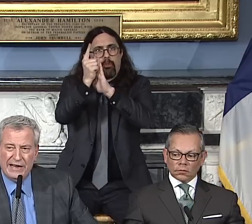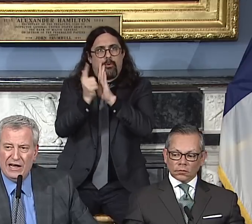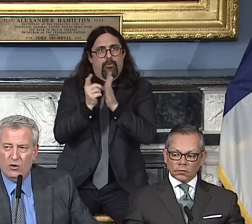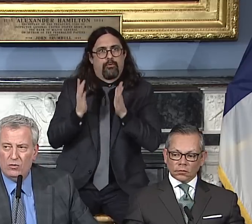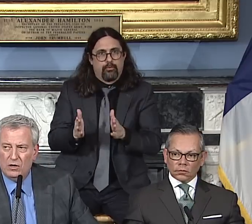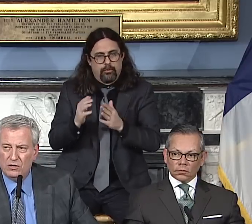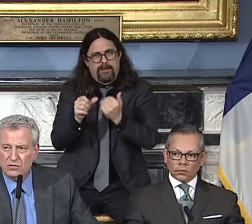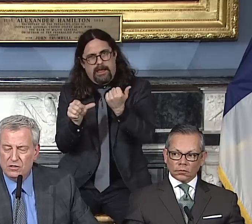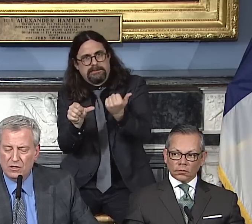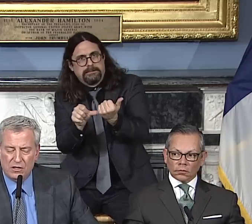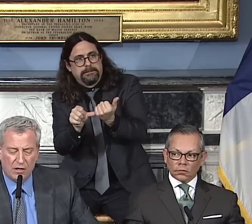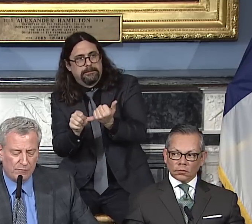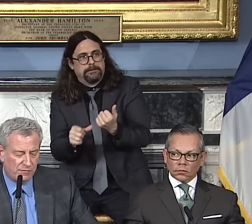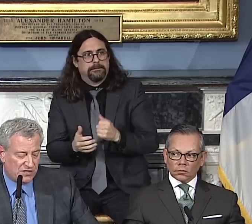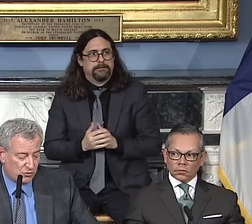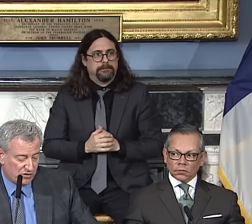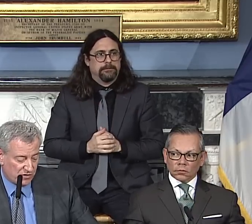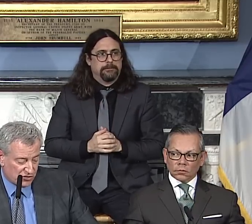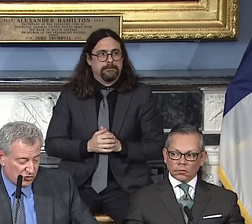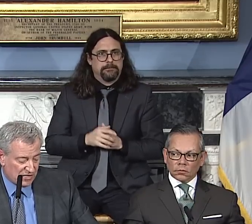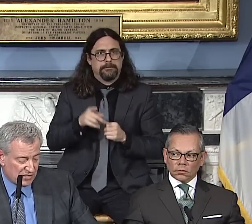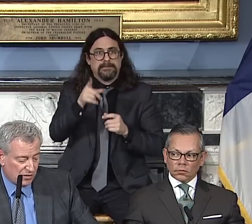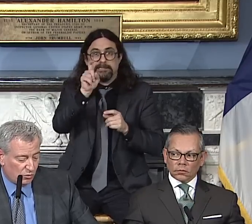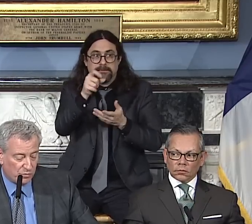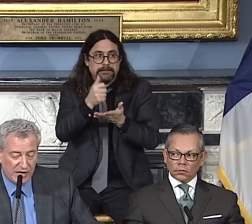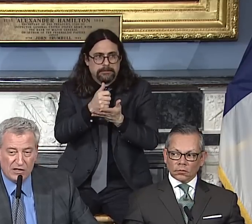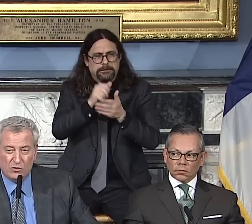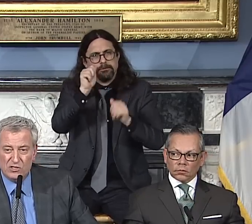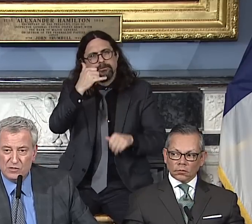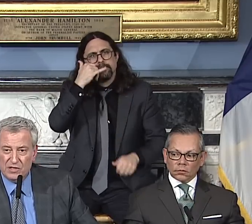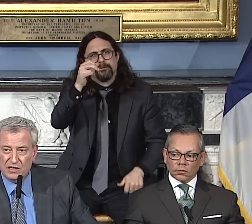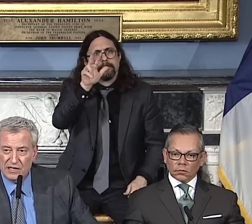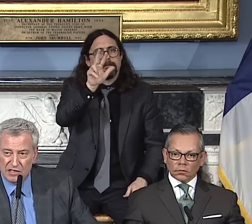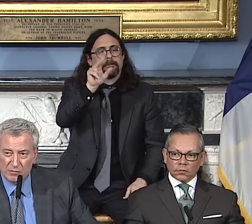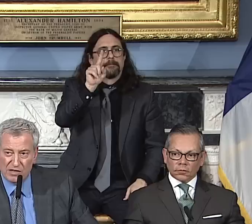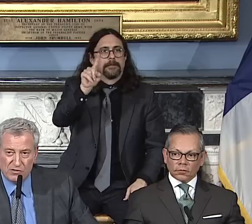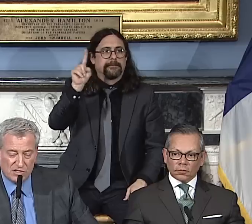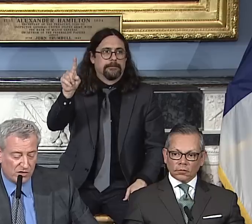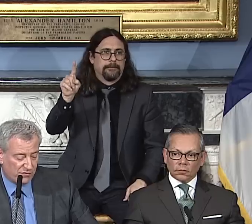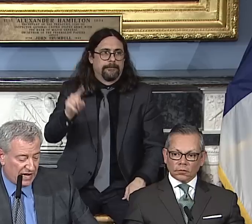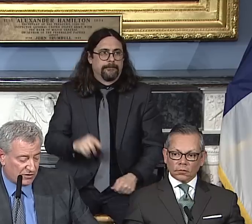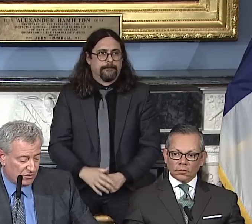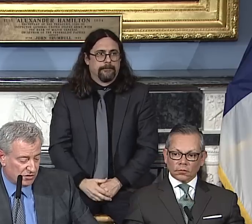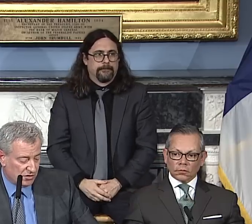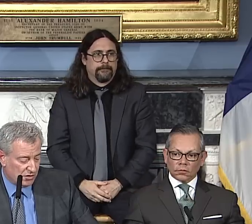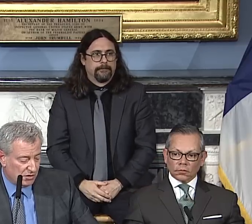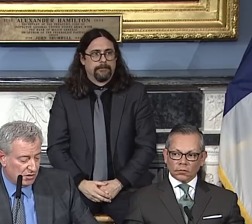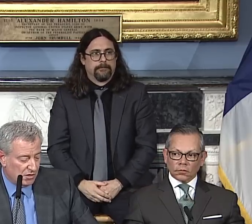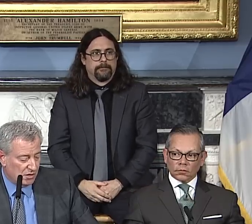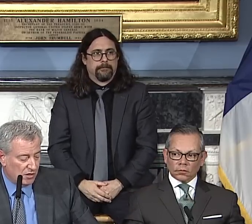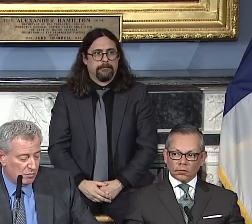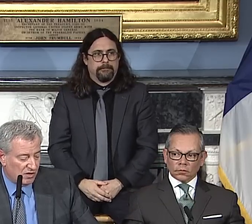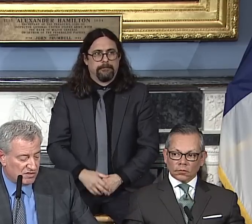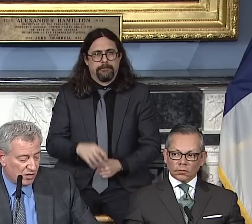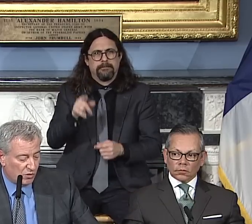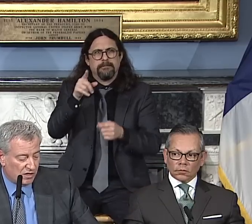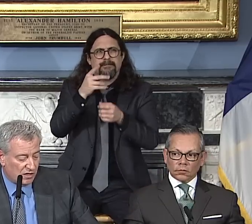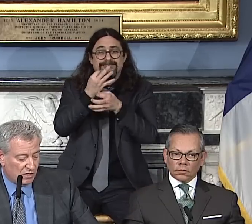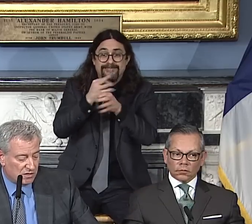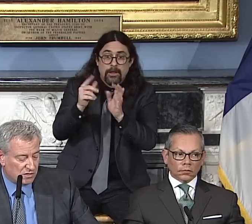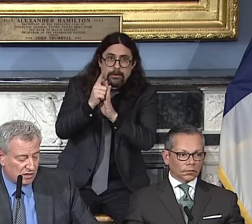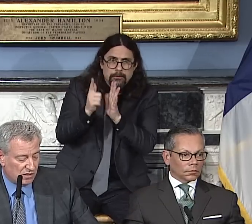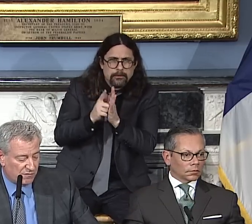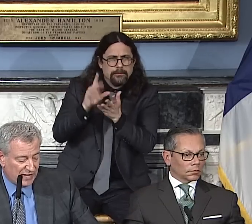who are now in a situation of distress, it will depend, of course, upon income levels and other factors. But if